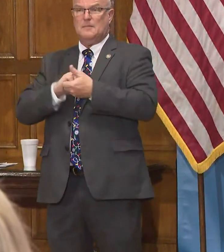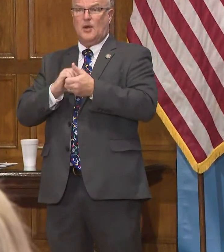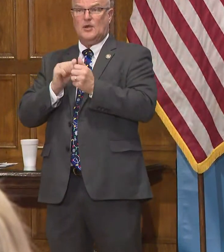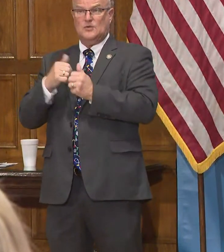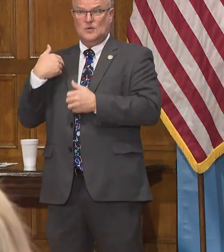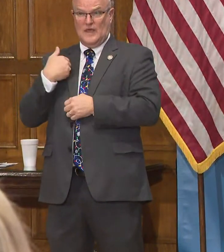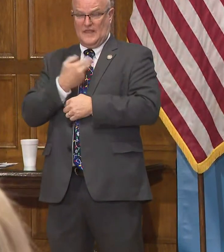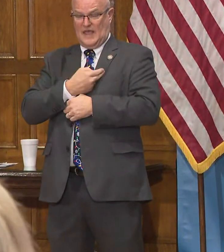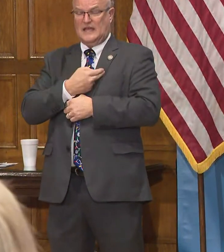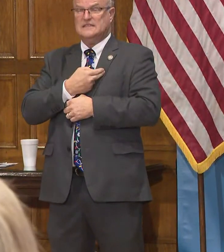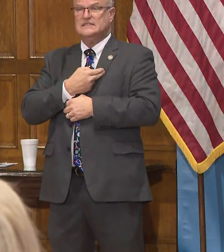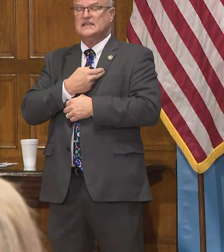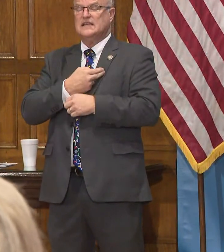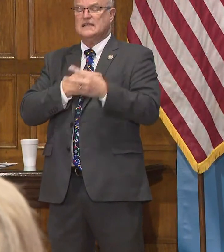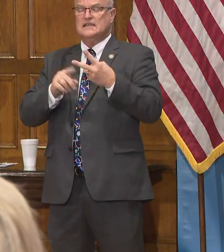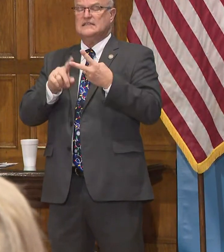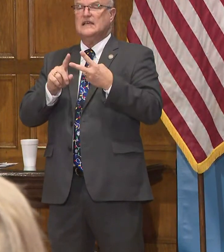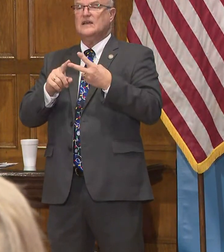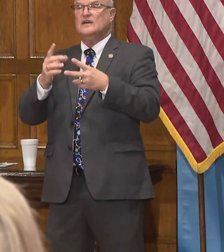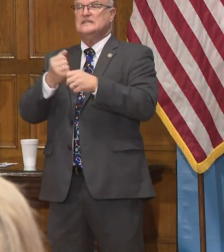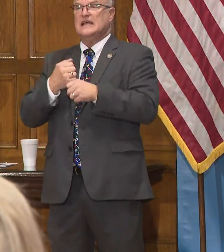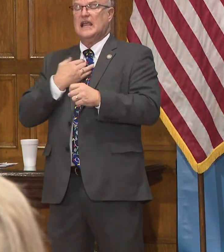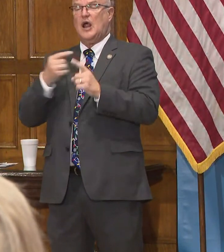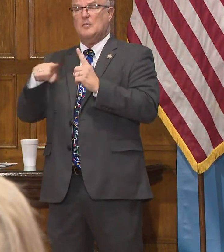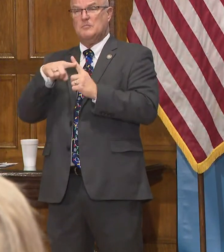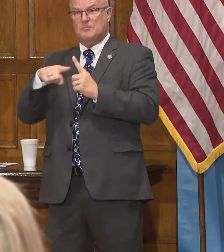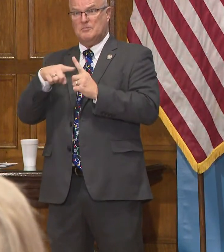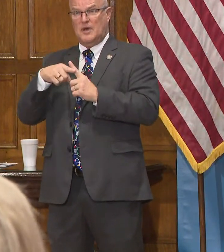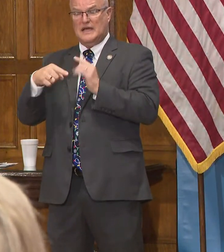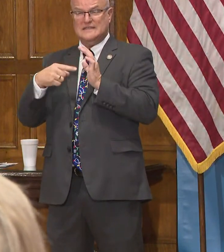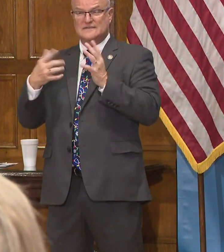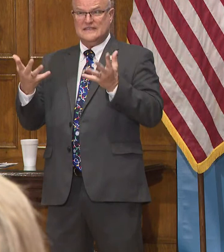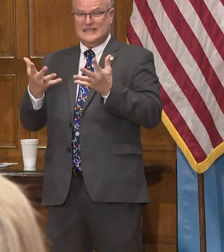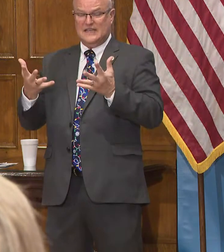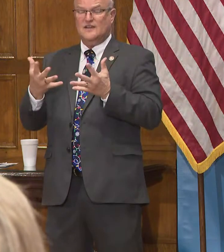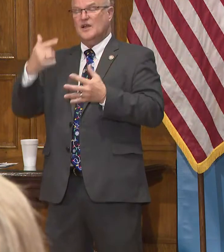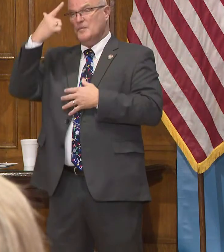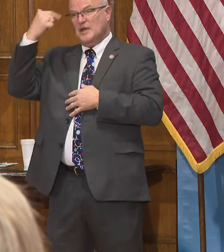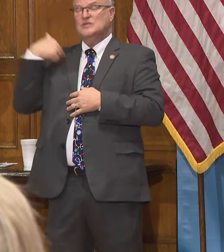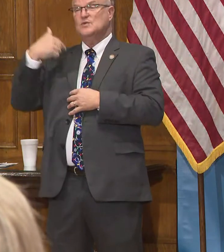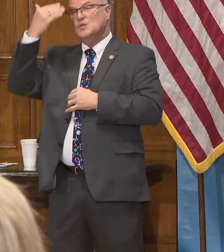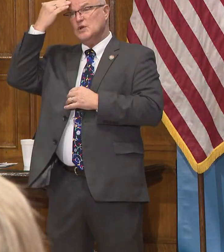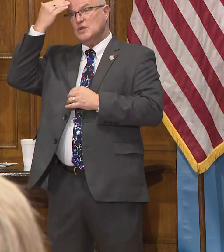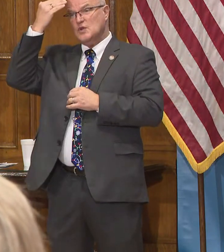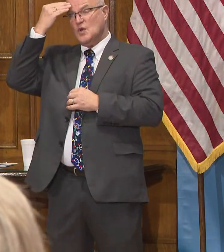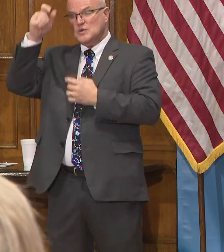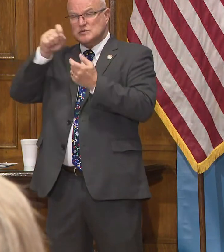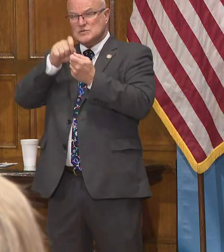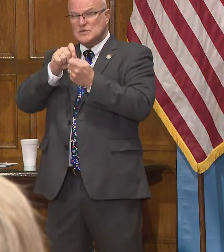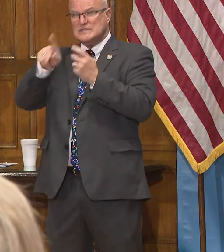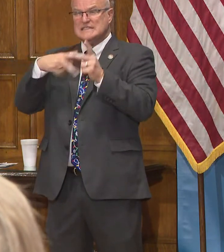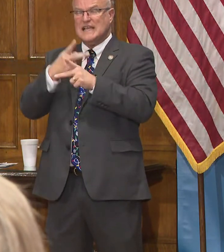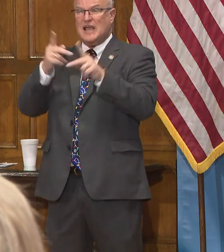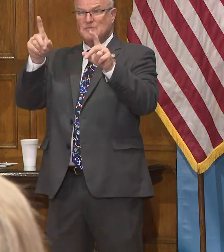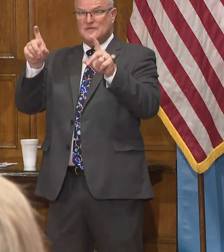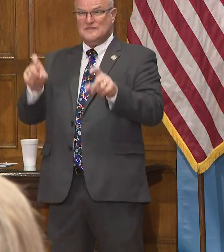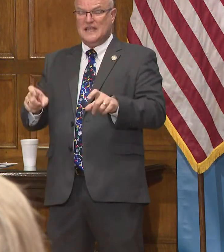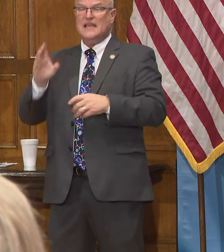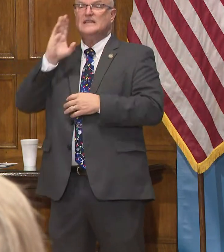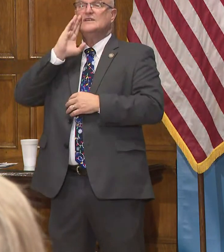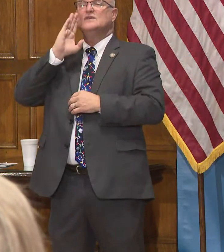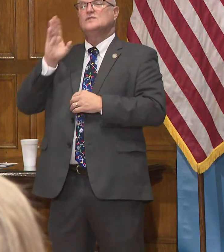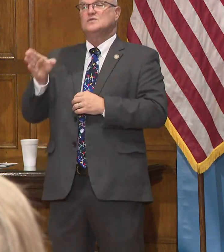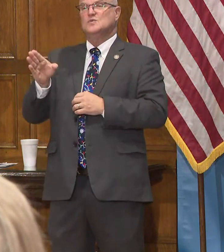us to sequence them. The other is that we take our positive samples, and because we know that a certain type of test